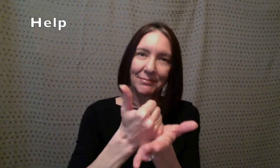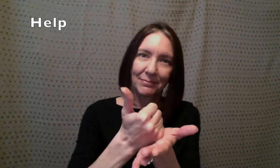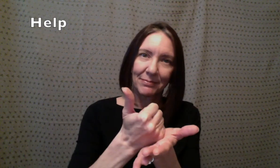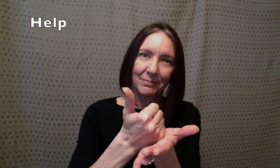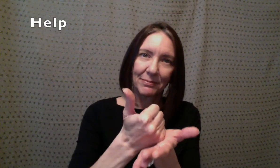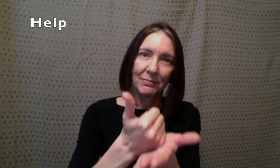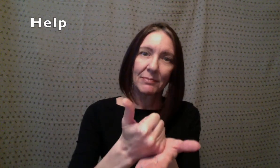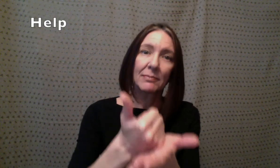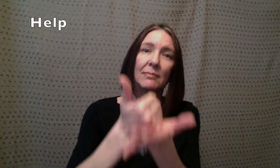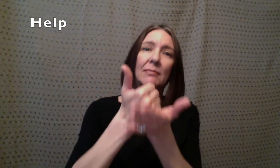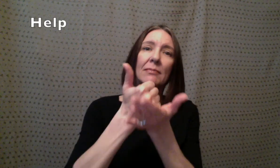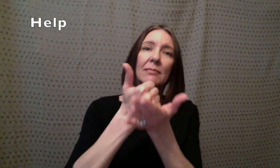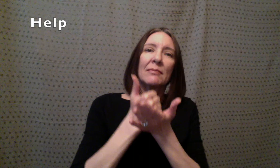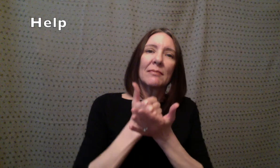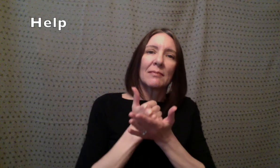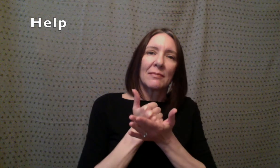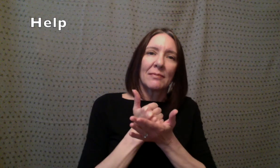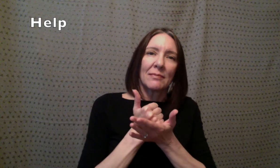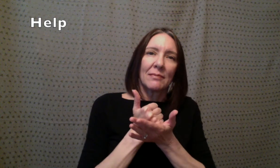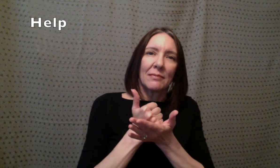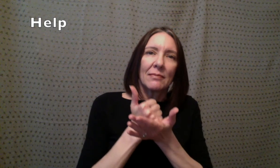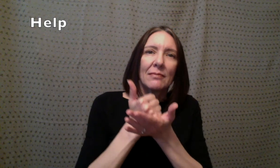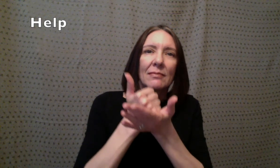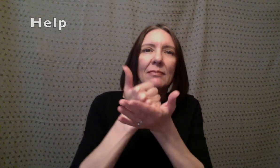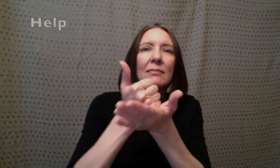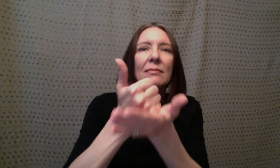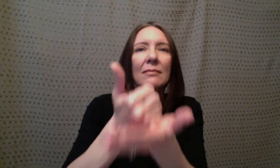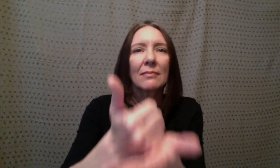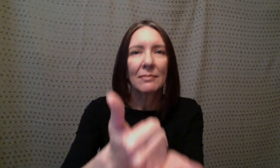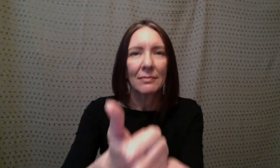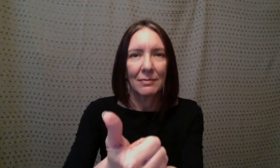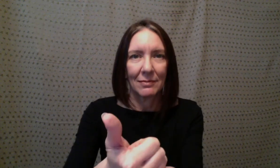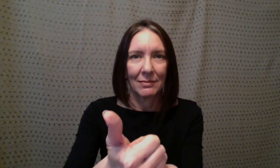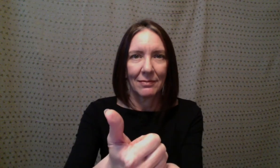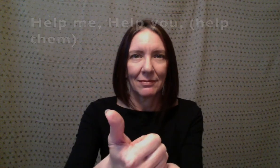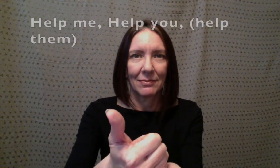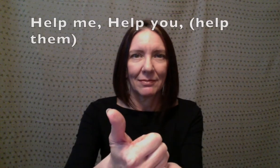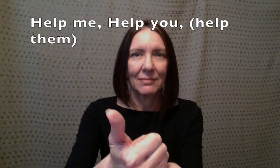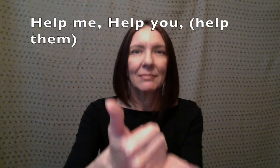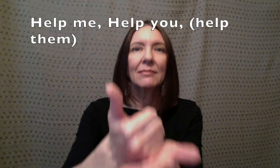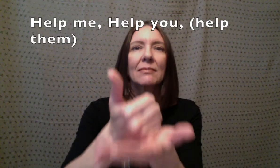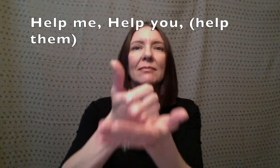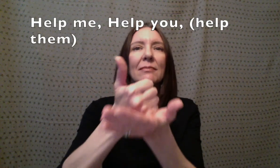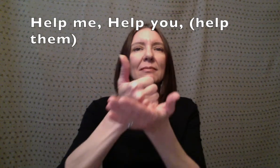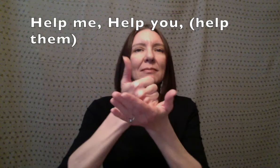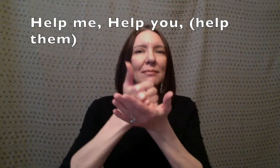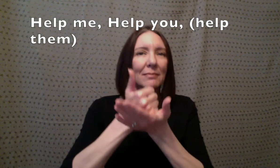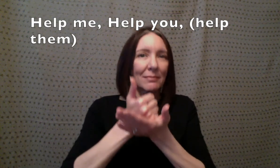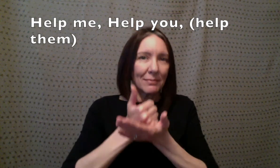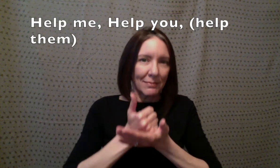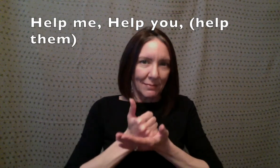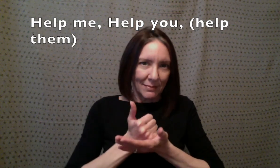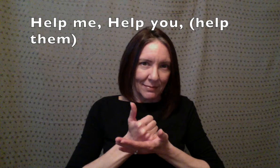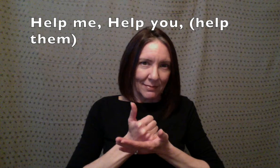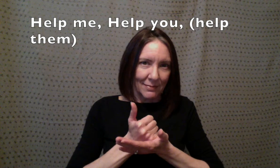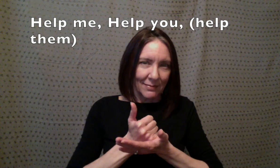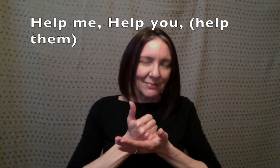Help is a directional verb. Its movement indicates who is the subject and who is the object. You